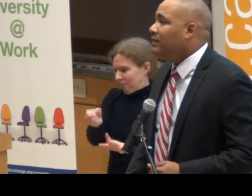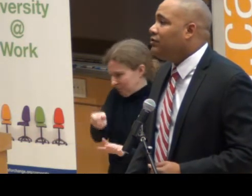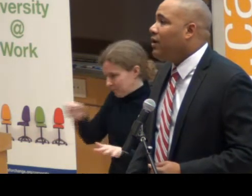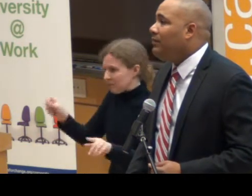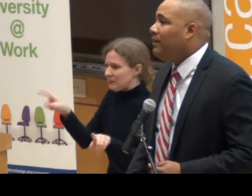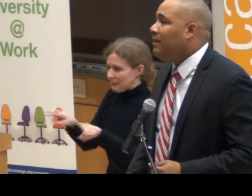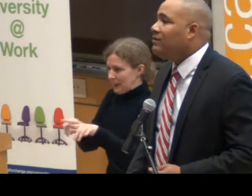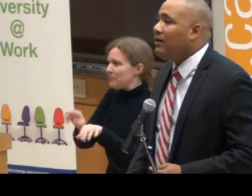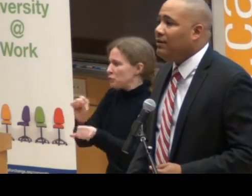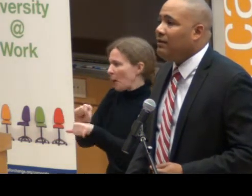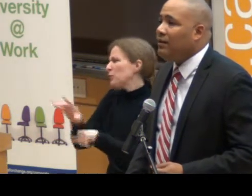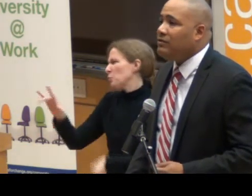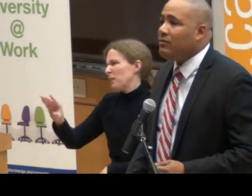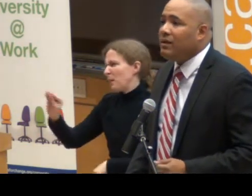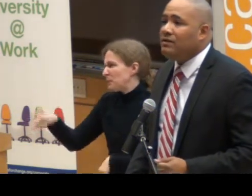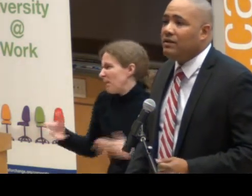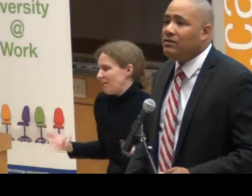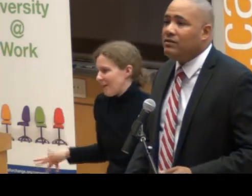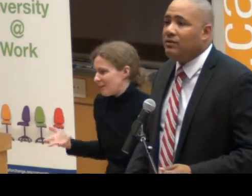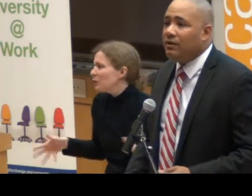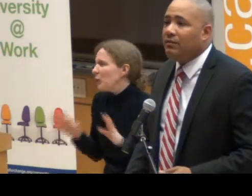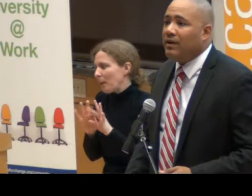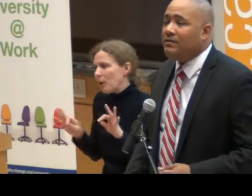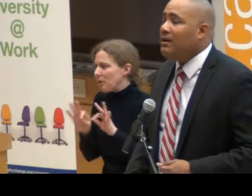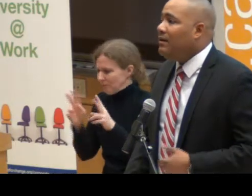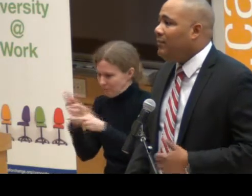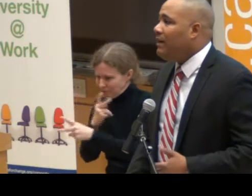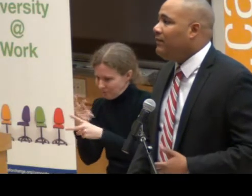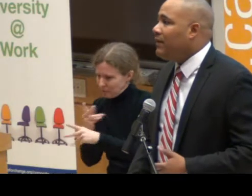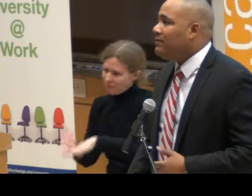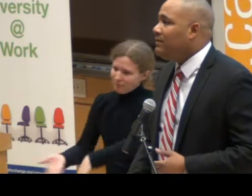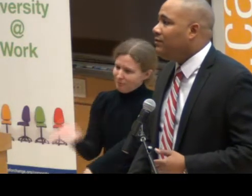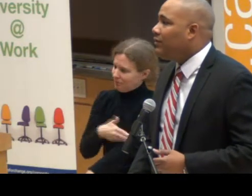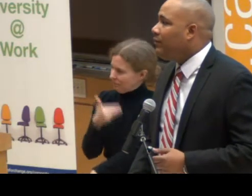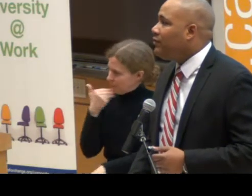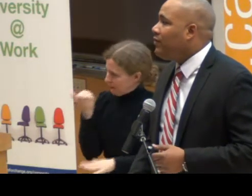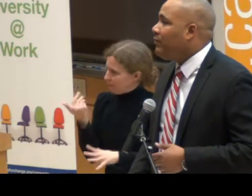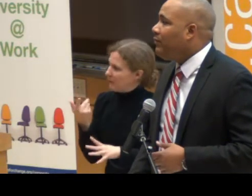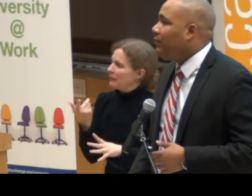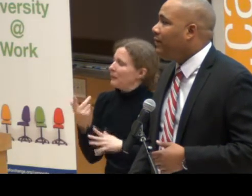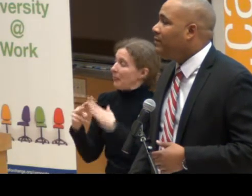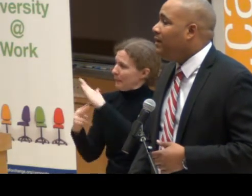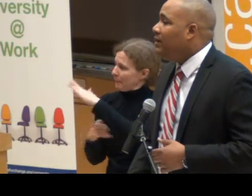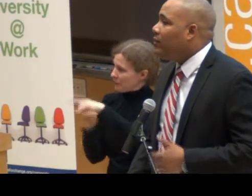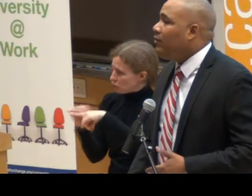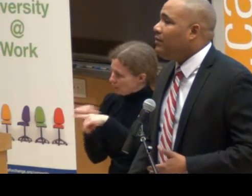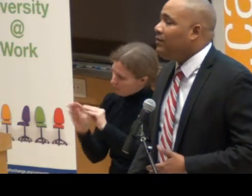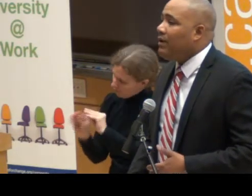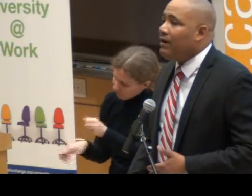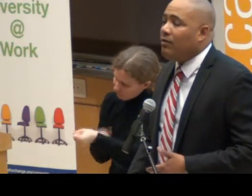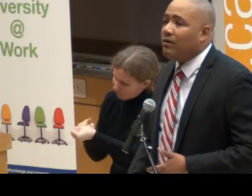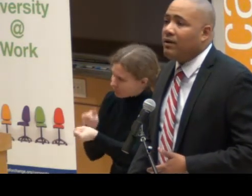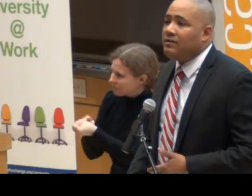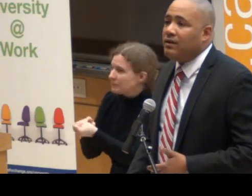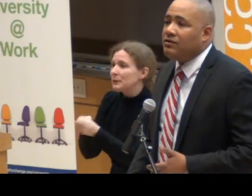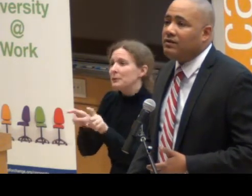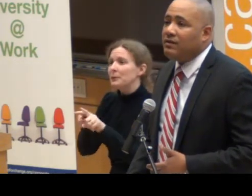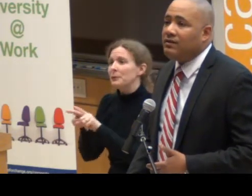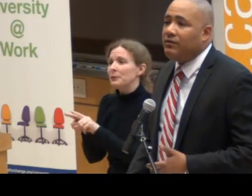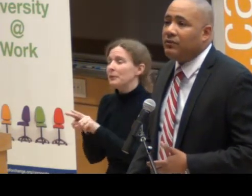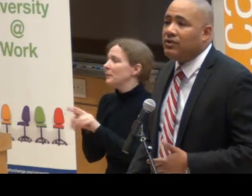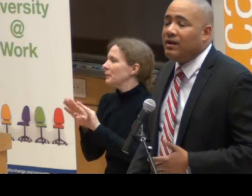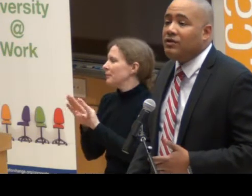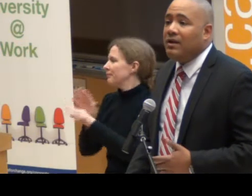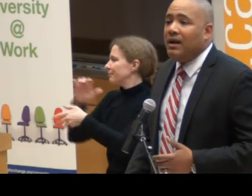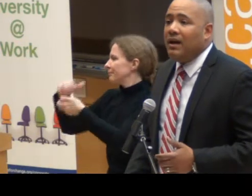in that specific job, and that's not good enough. So we need to continue to look at ways, make investments into our bridge training programs, work with organizations